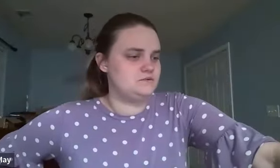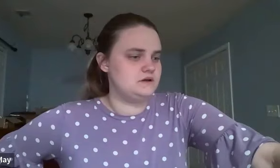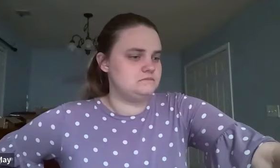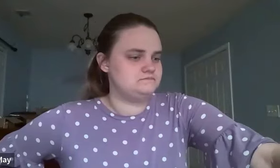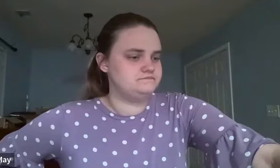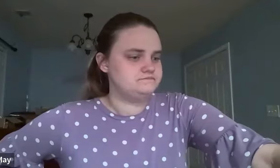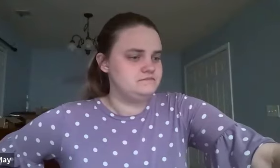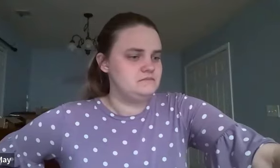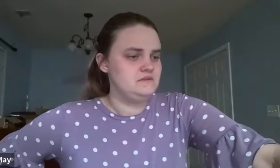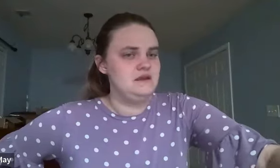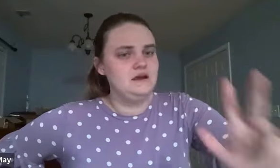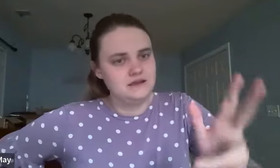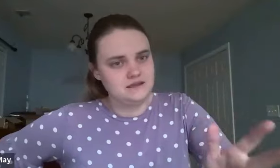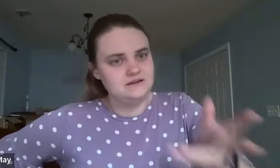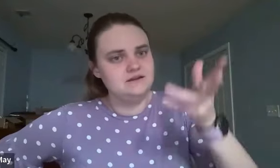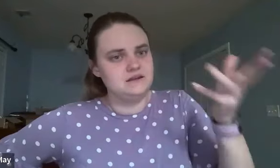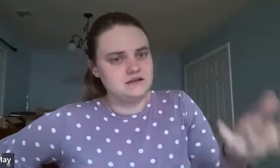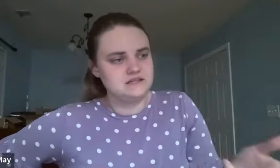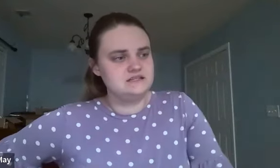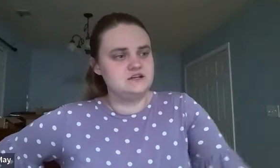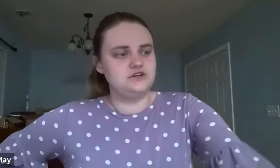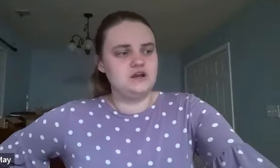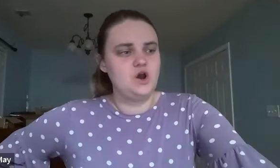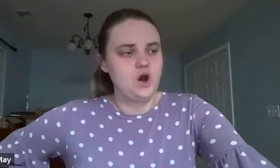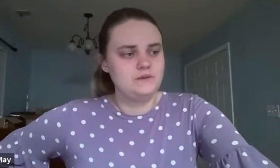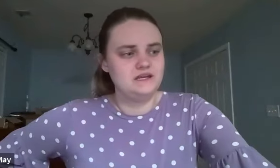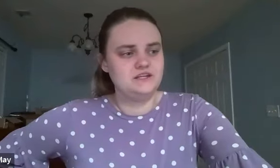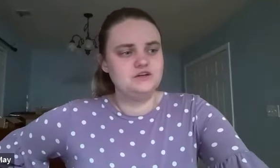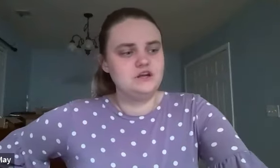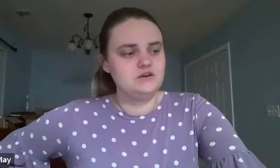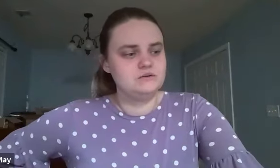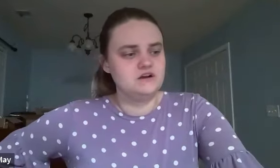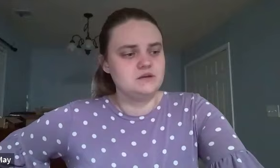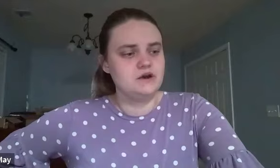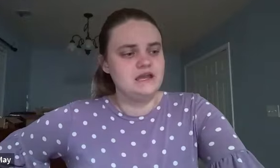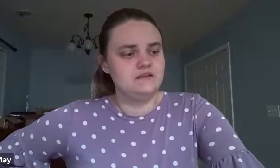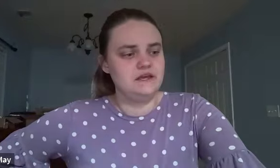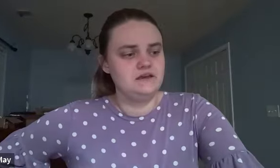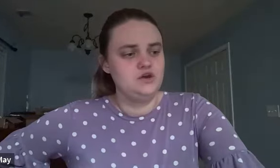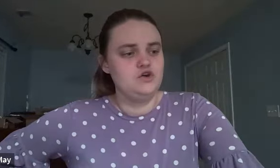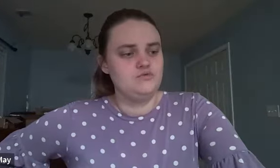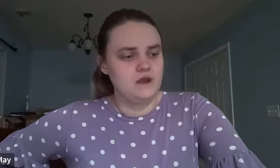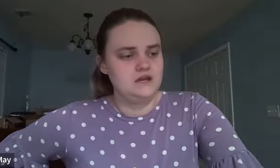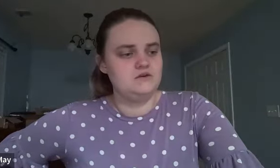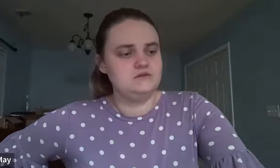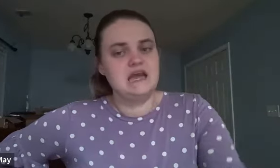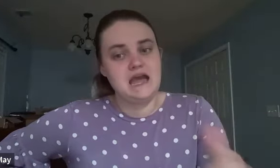quick. Again, not signs that are common. You know, you're not always talking about like rhinos